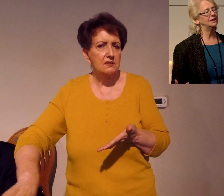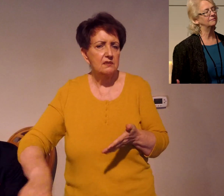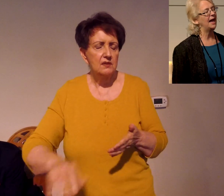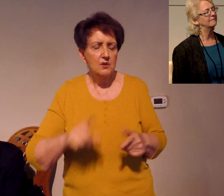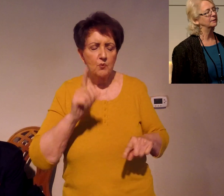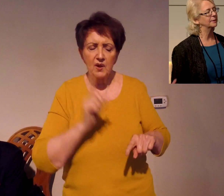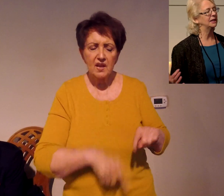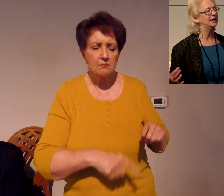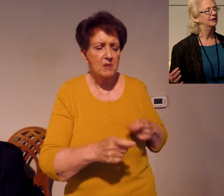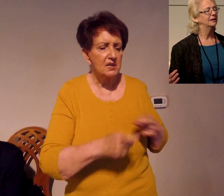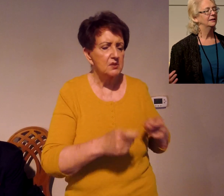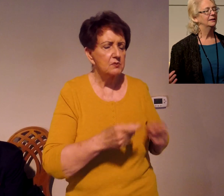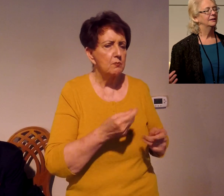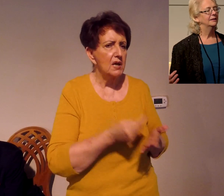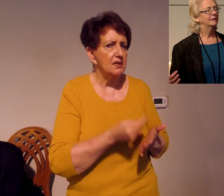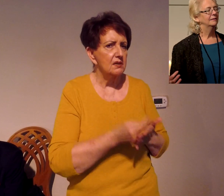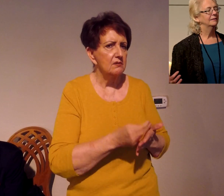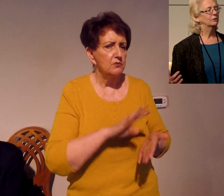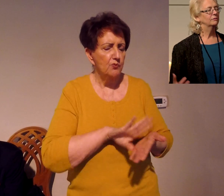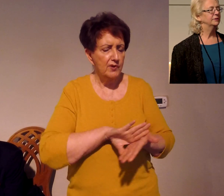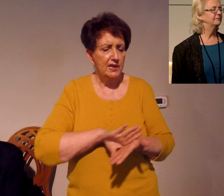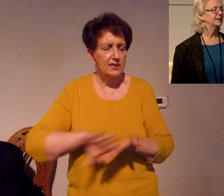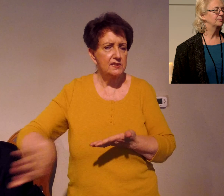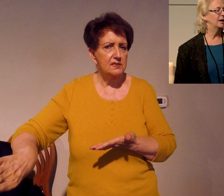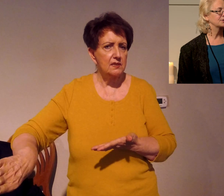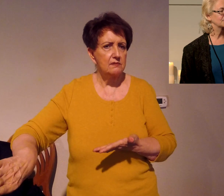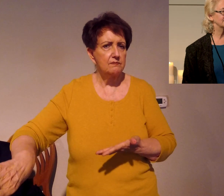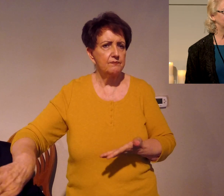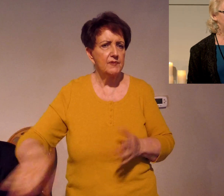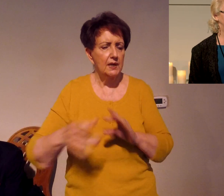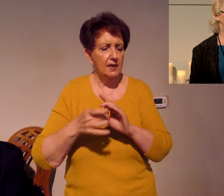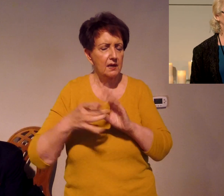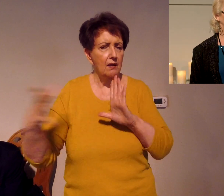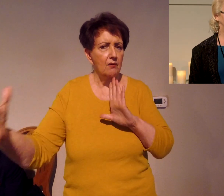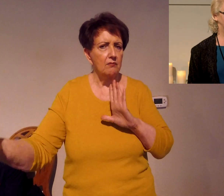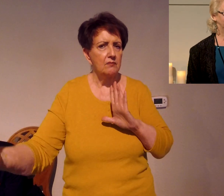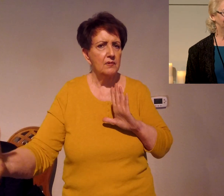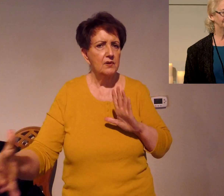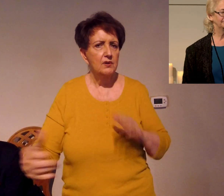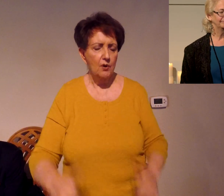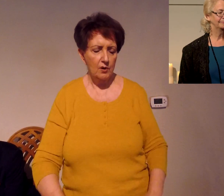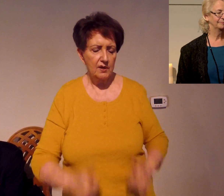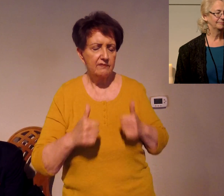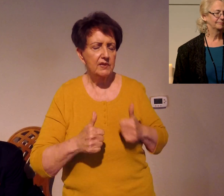managing money, of having money, or of living a prosperous life.